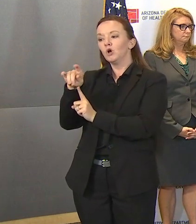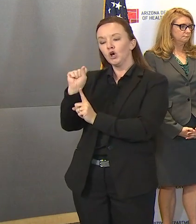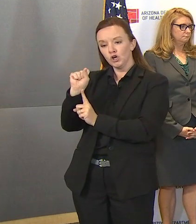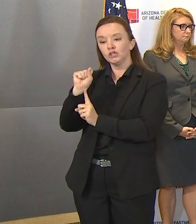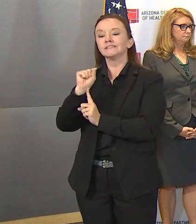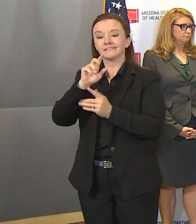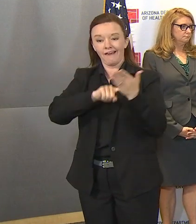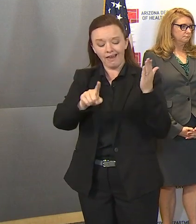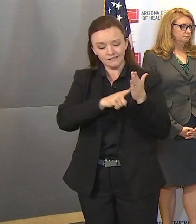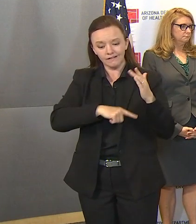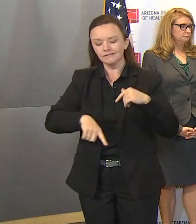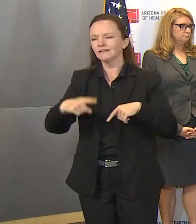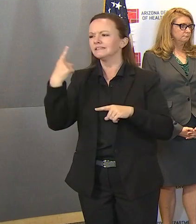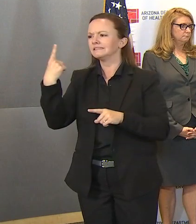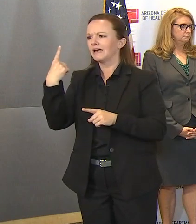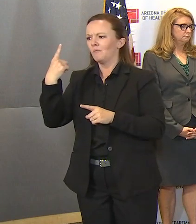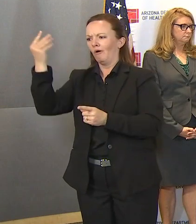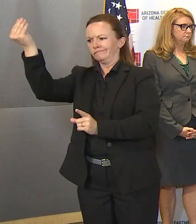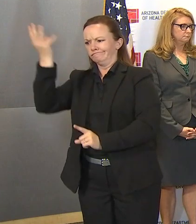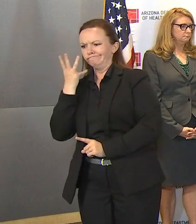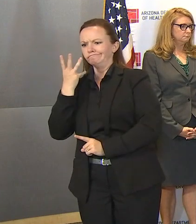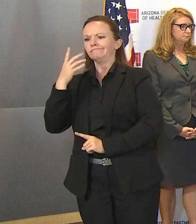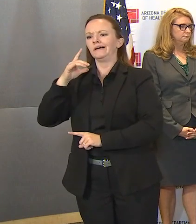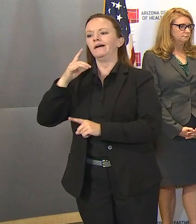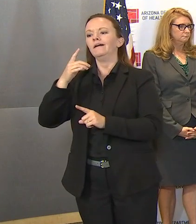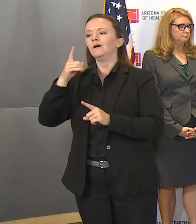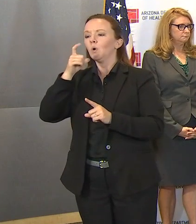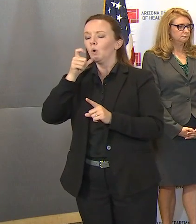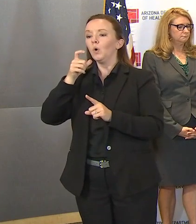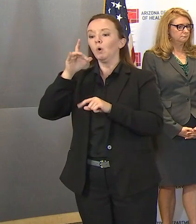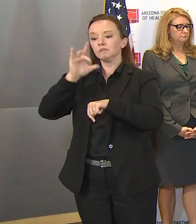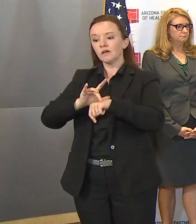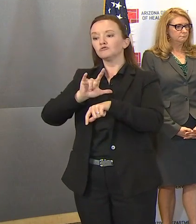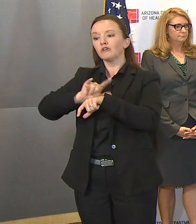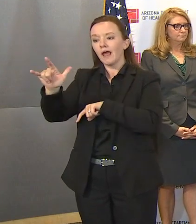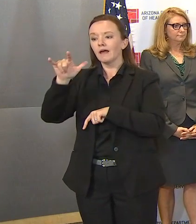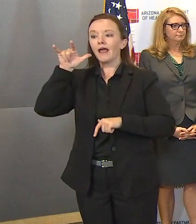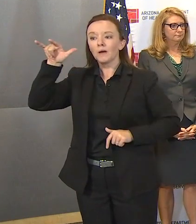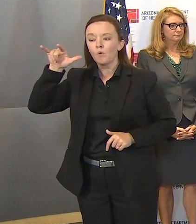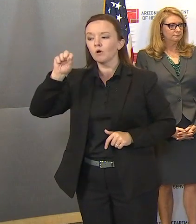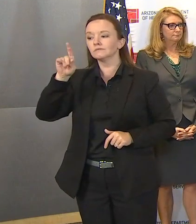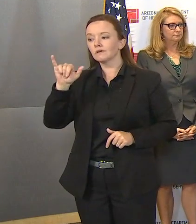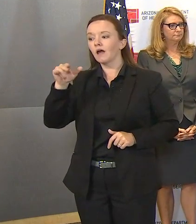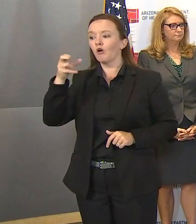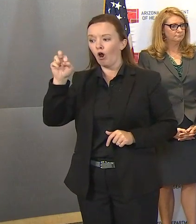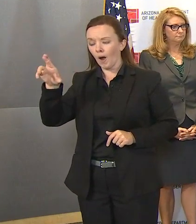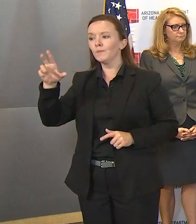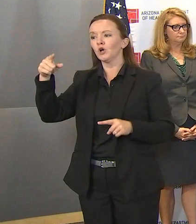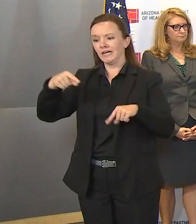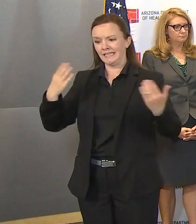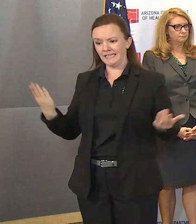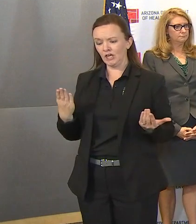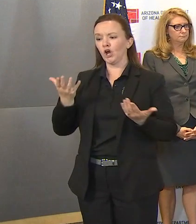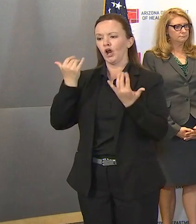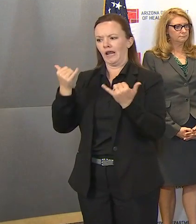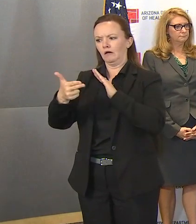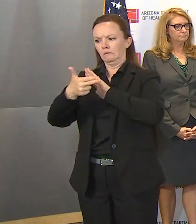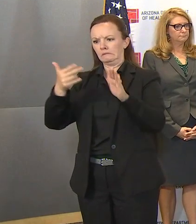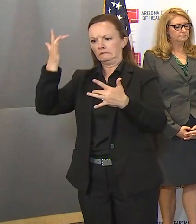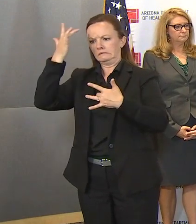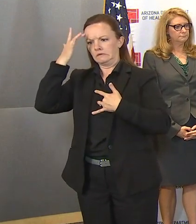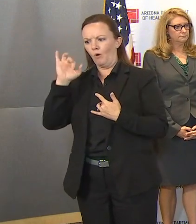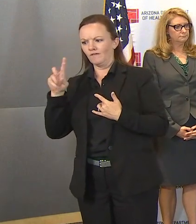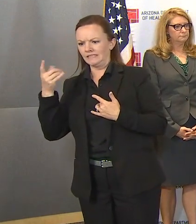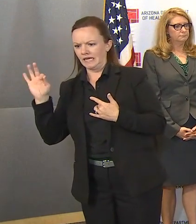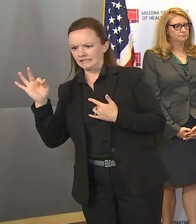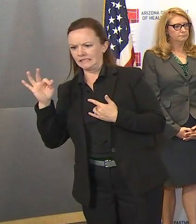just a few weeks ago. Have you been in contact with anyone, and are you worried about the impact potentially on our economy with this?